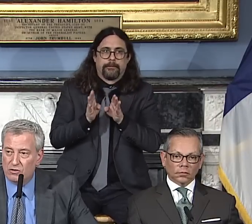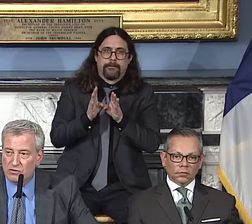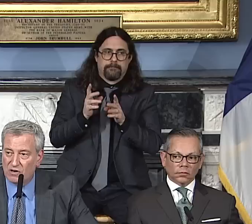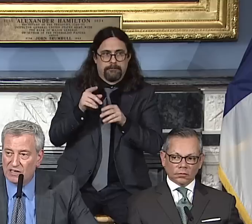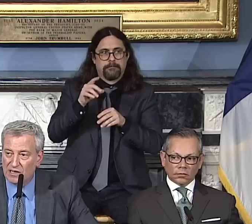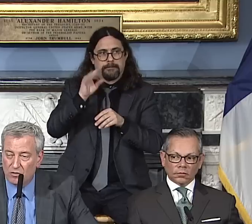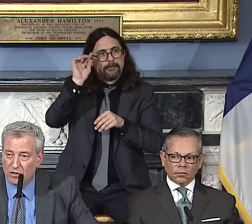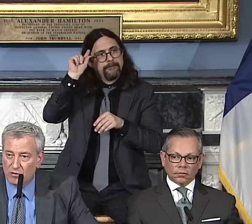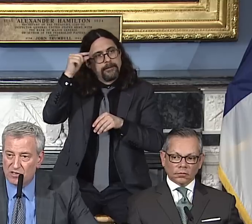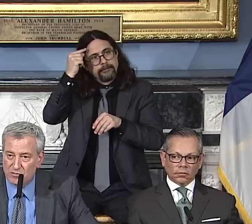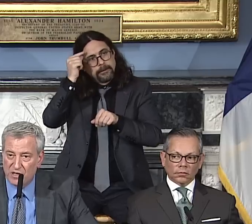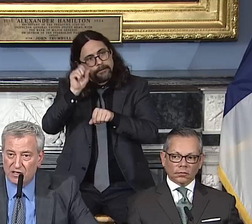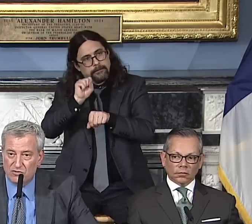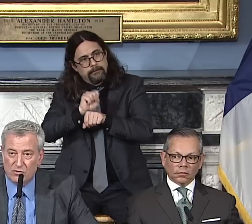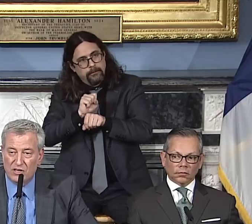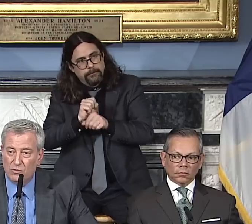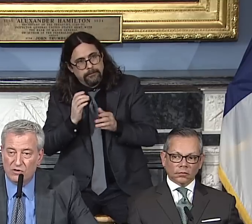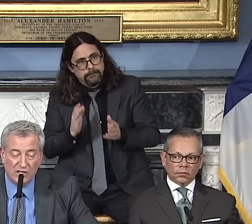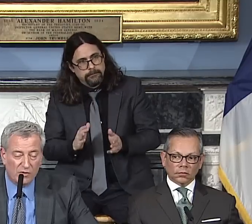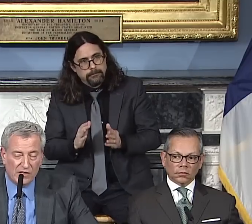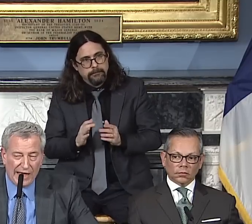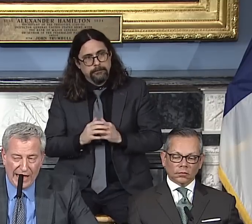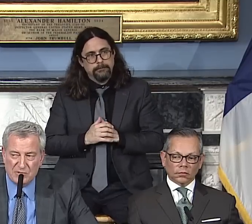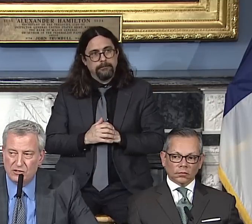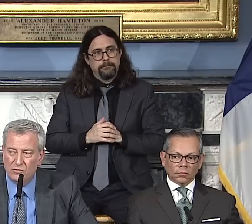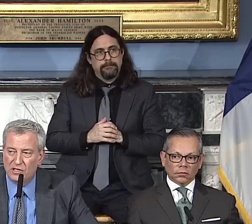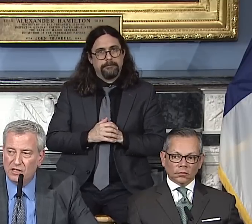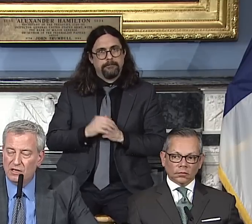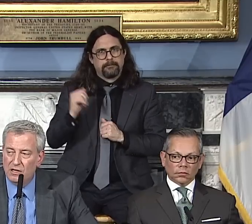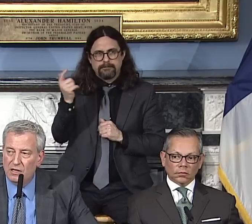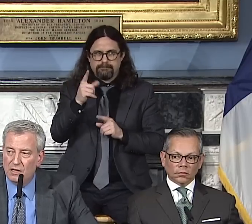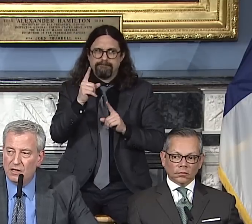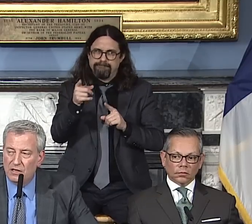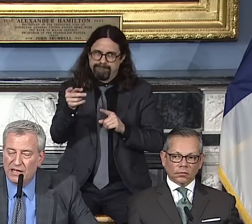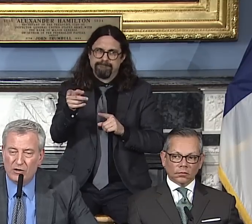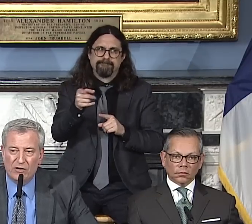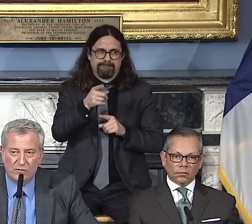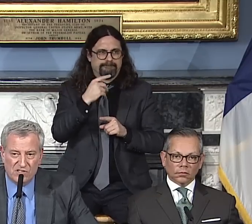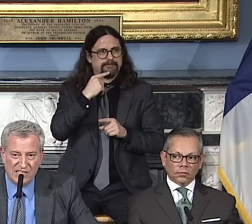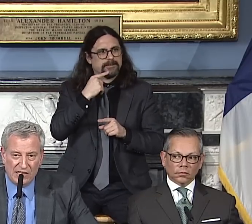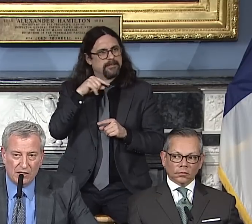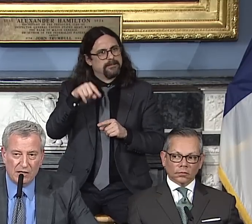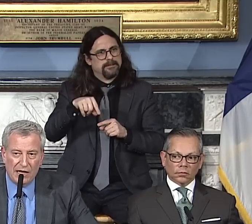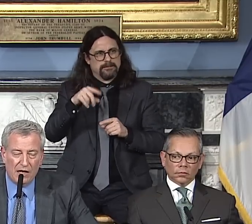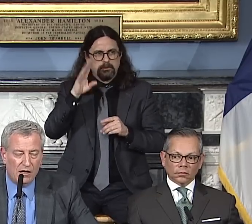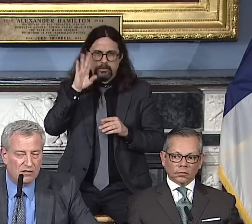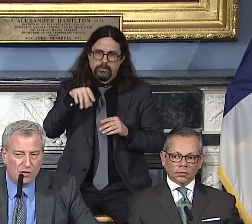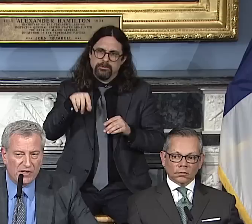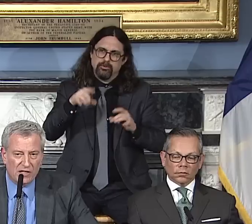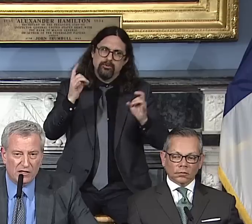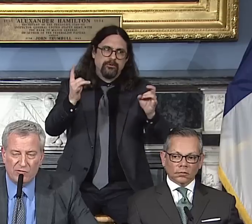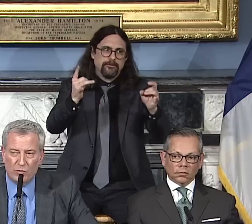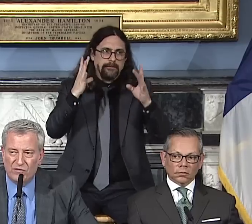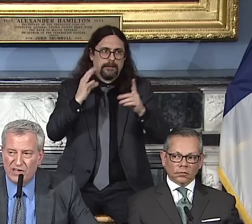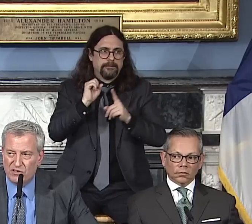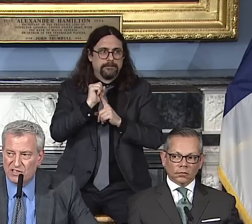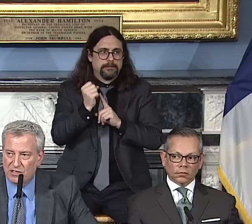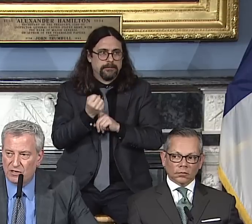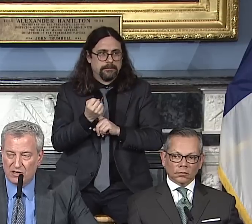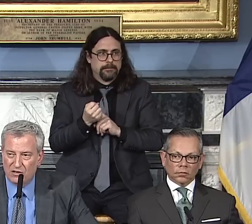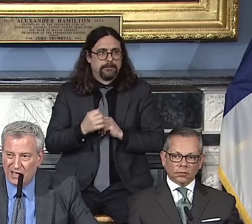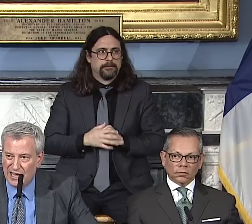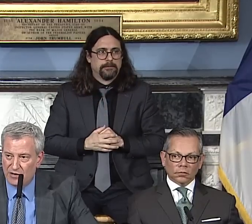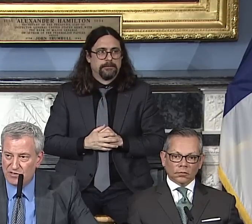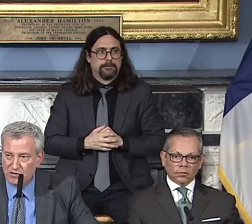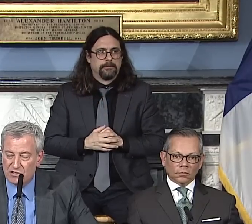proud of New Yorkers right now. It's been extraordinary. We're dealing with the absolutely, not only unforeseen, and something on a level we have never